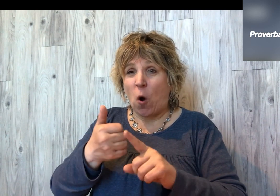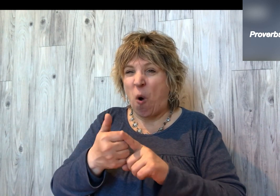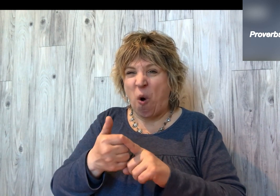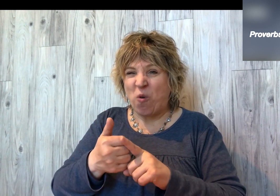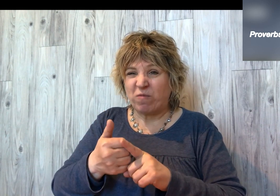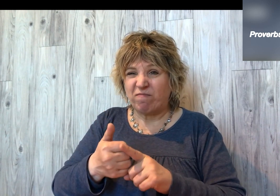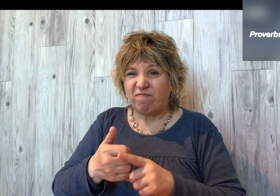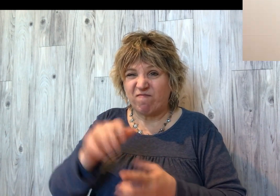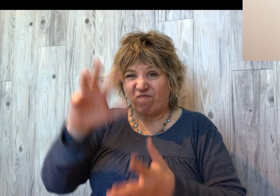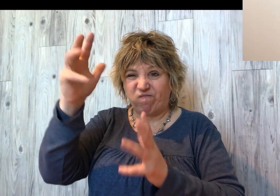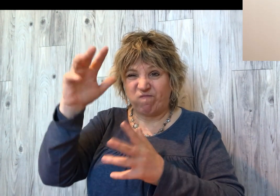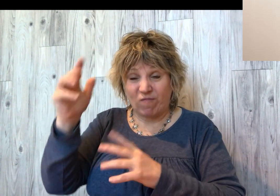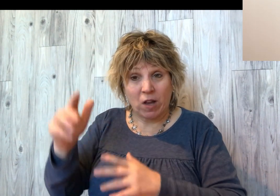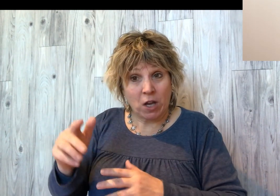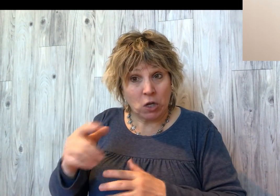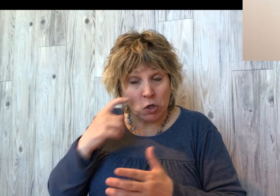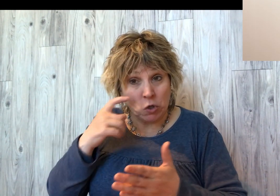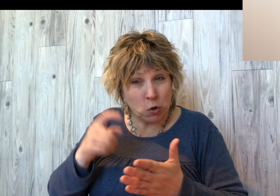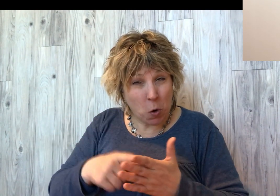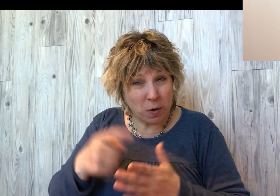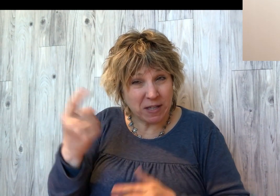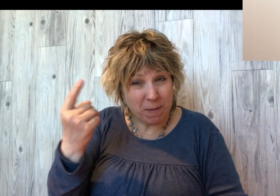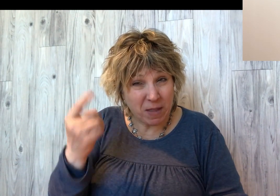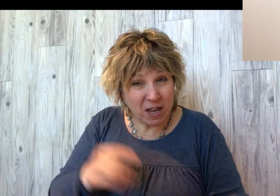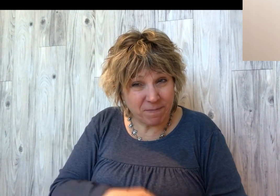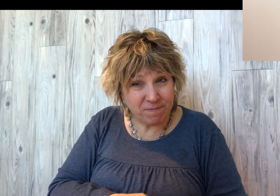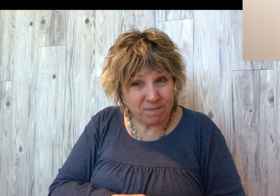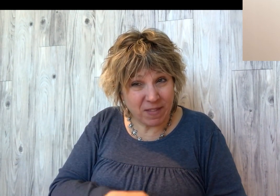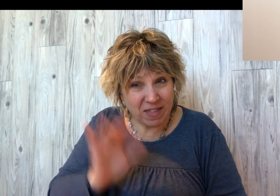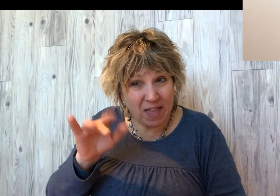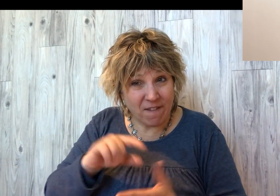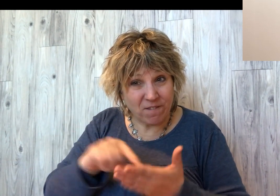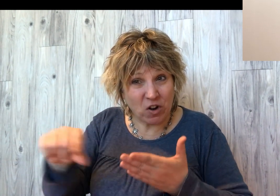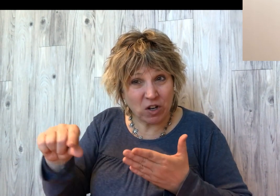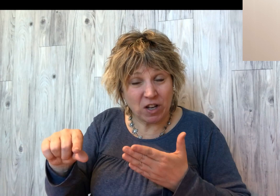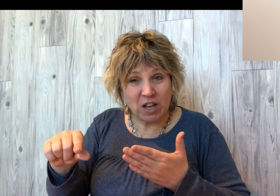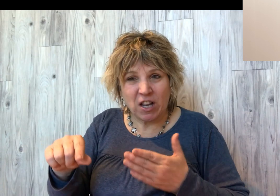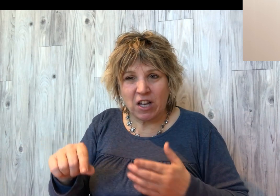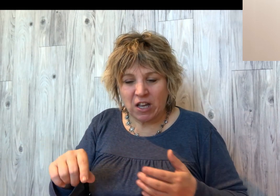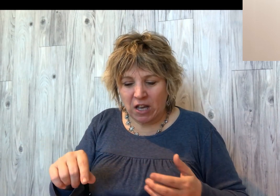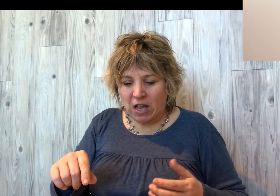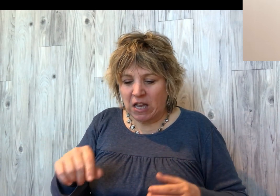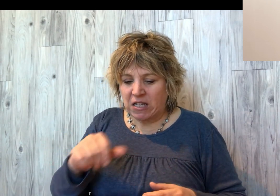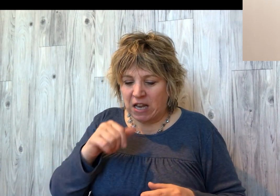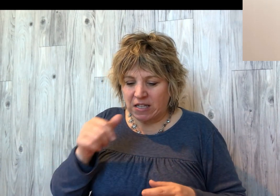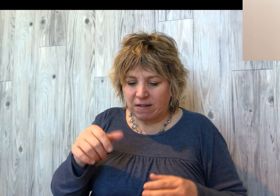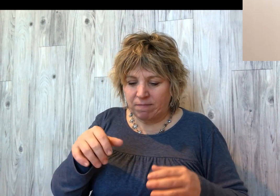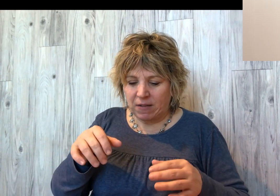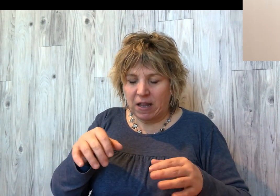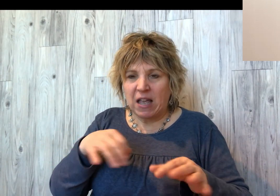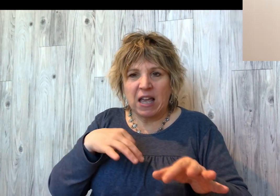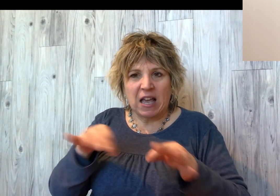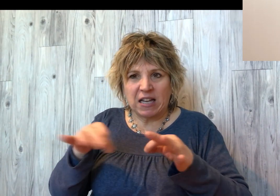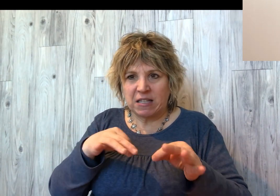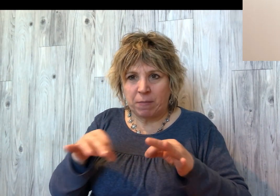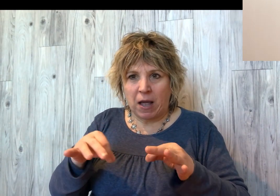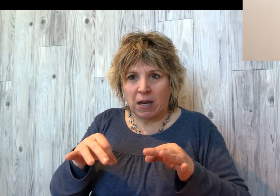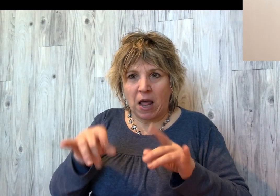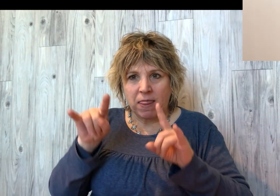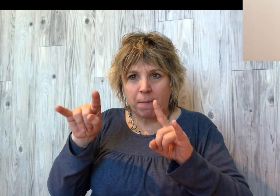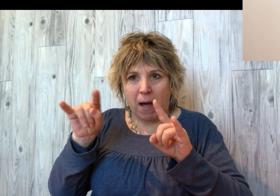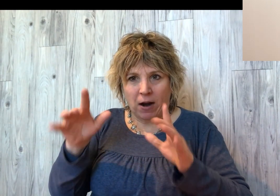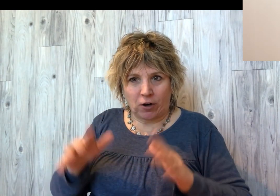own complacency. Did you notice something in that verse? It doesn't even mention the